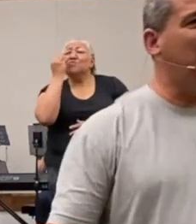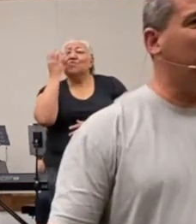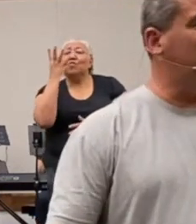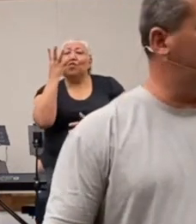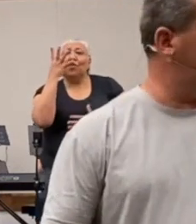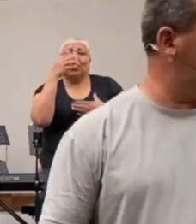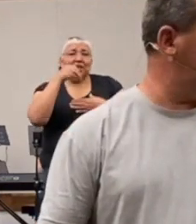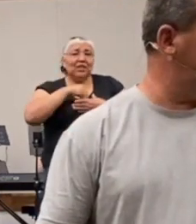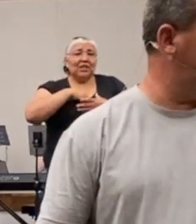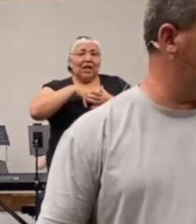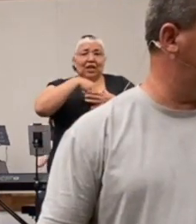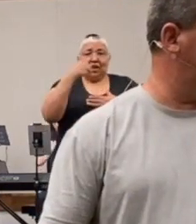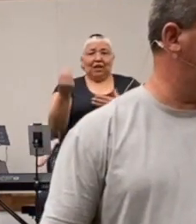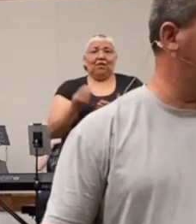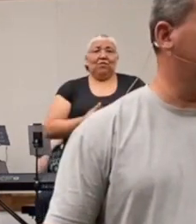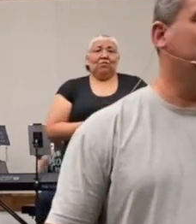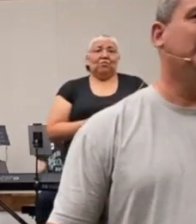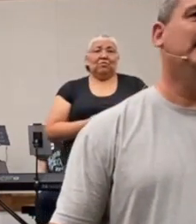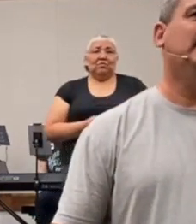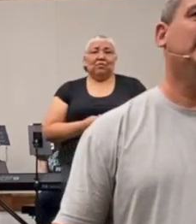inside and out.